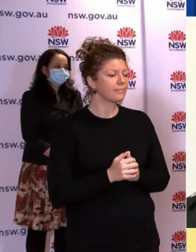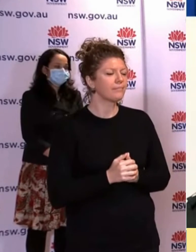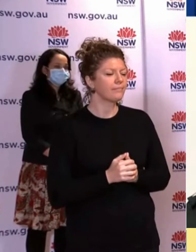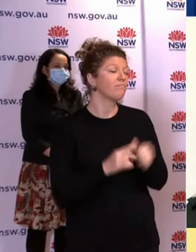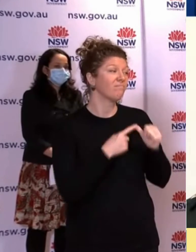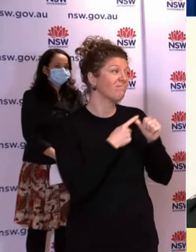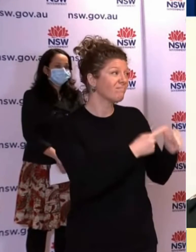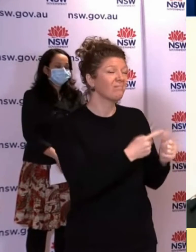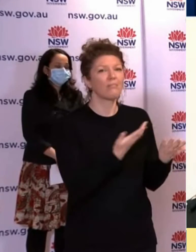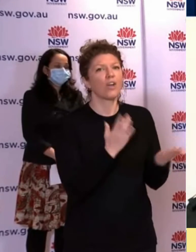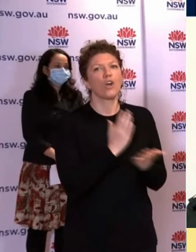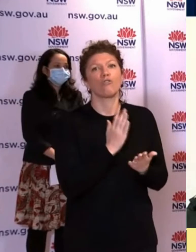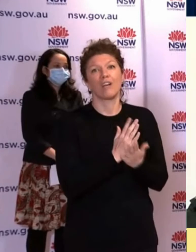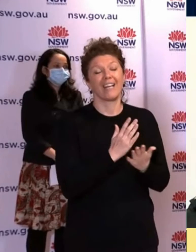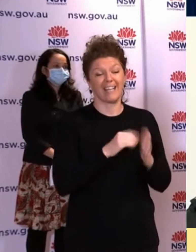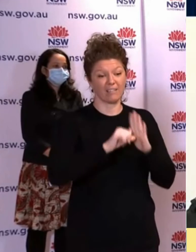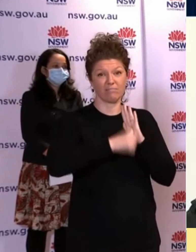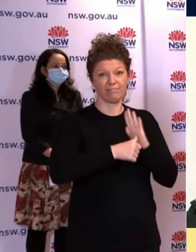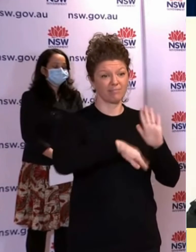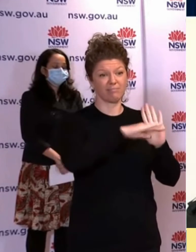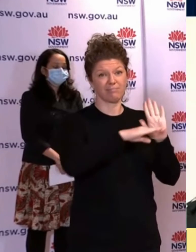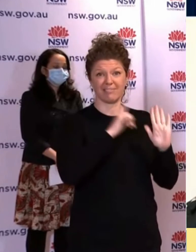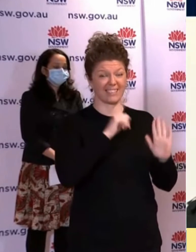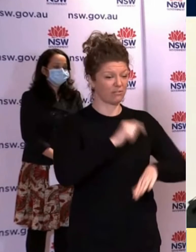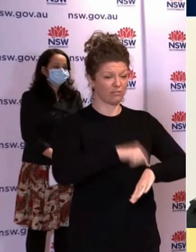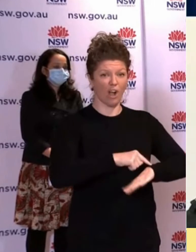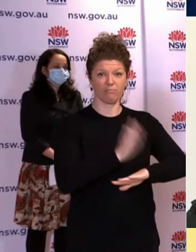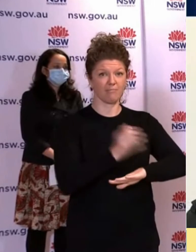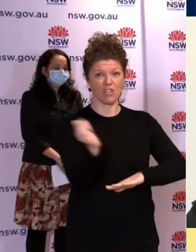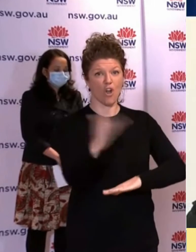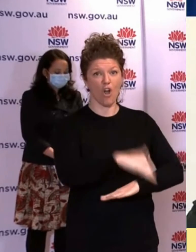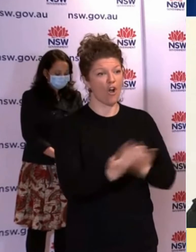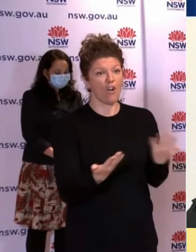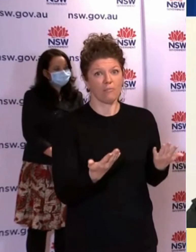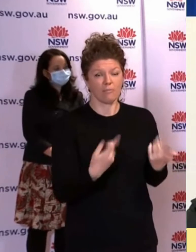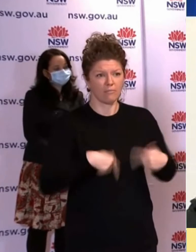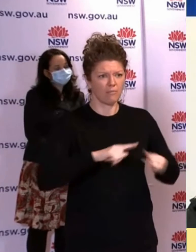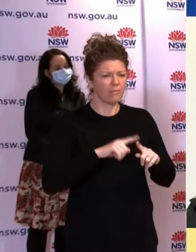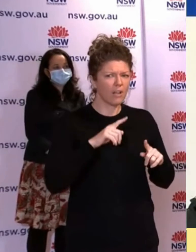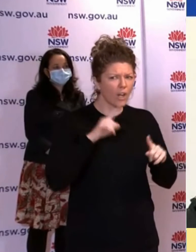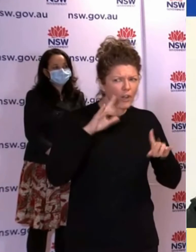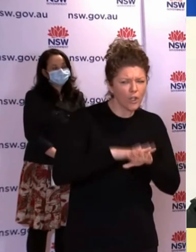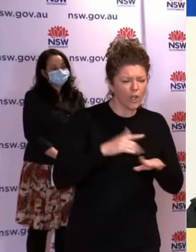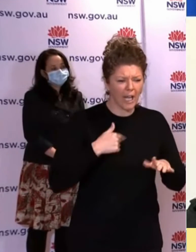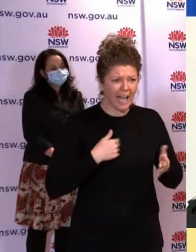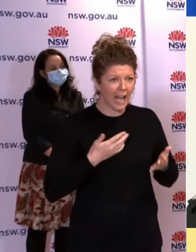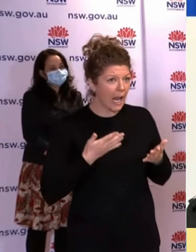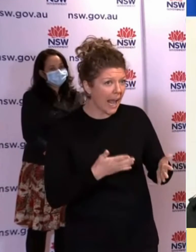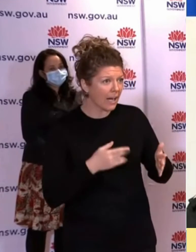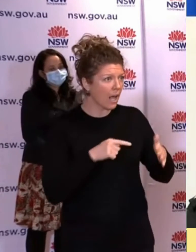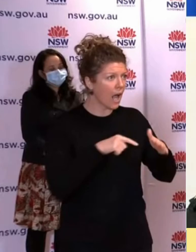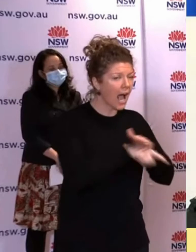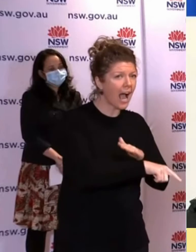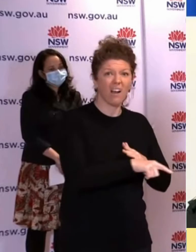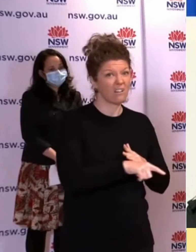those public health order arrangements that again is quite clear. There is no confusion around the 9 p.m. to